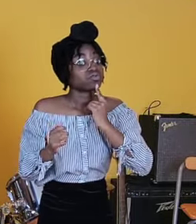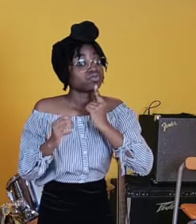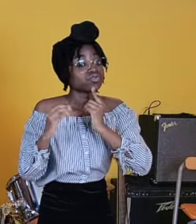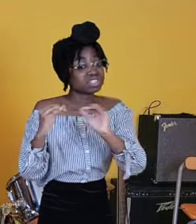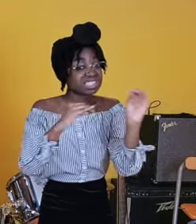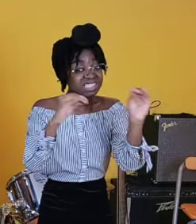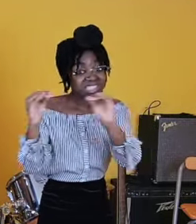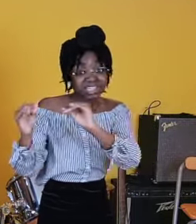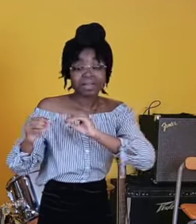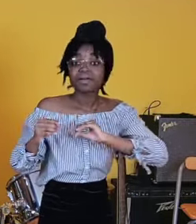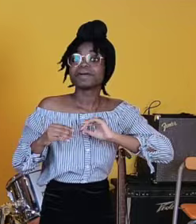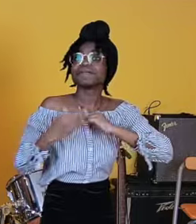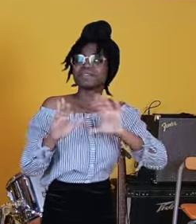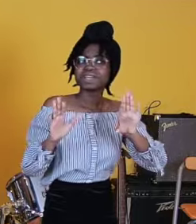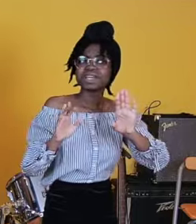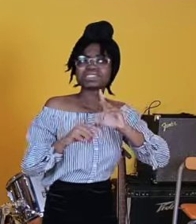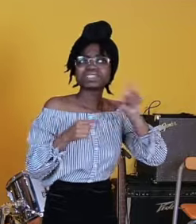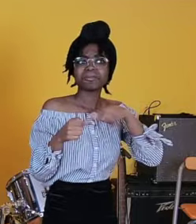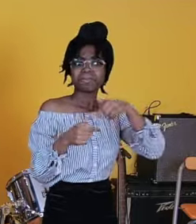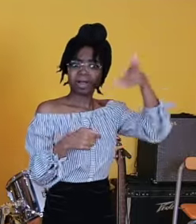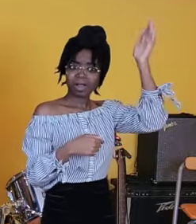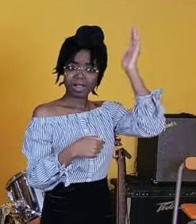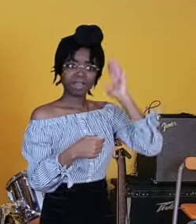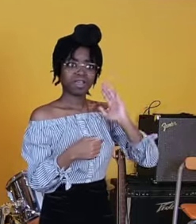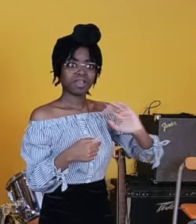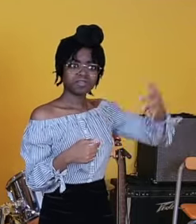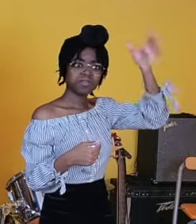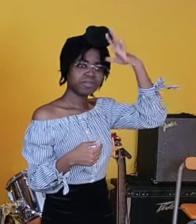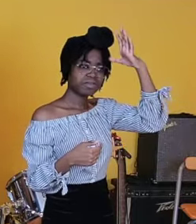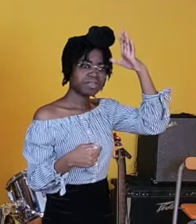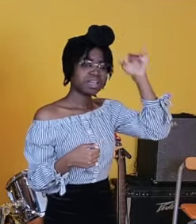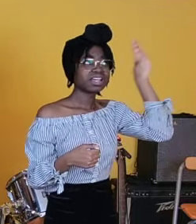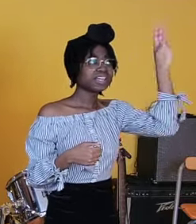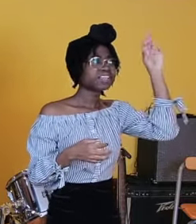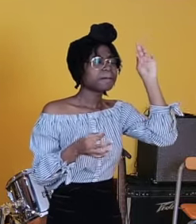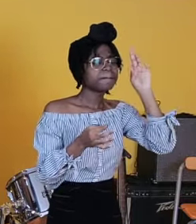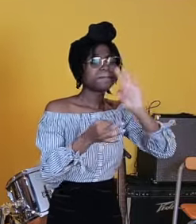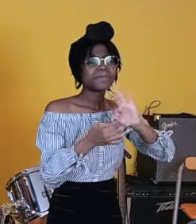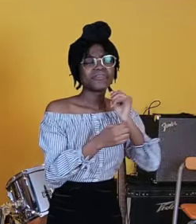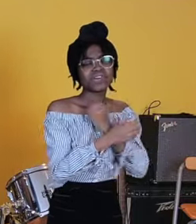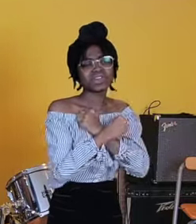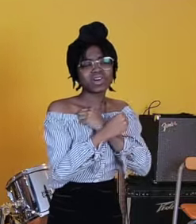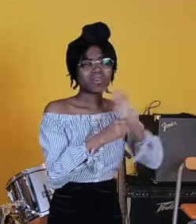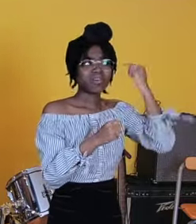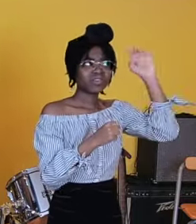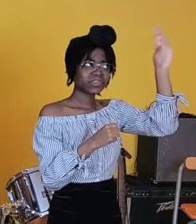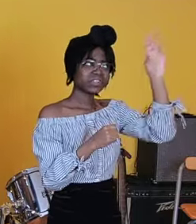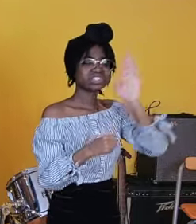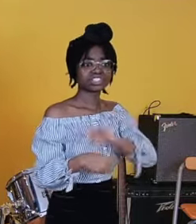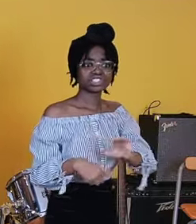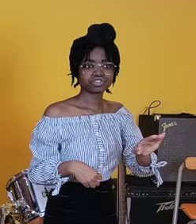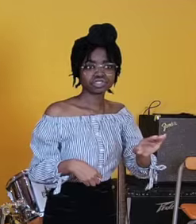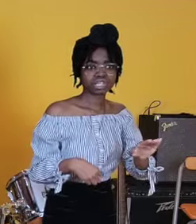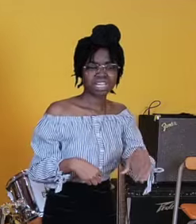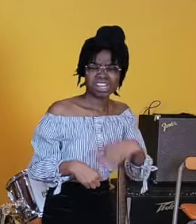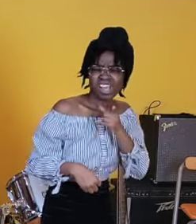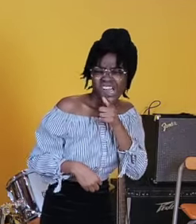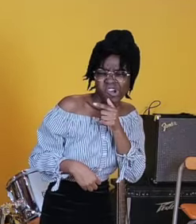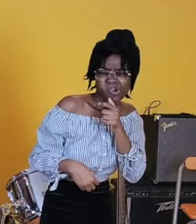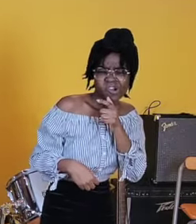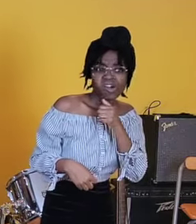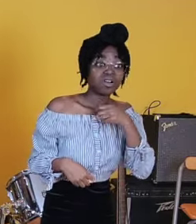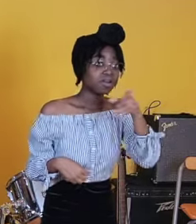God the Father. Huh? He told us about God's perfect love for his children. And his children are who? You and